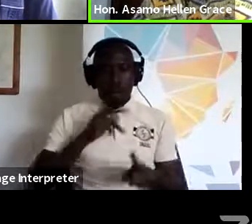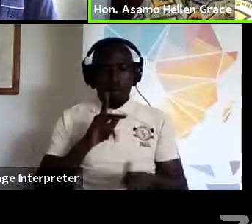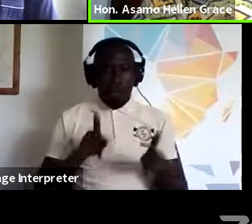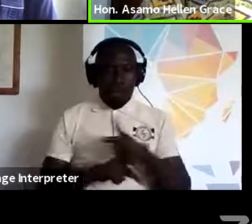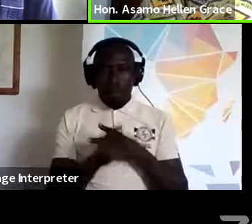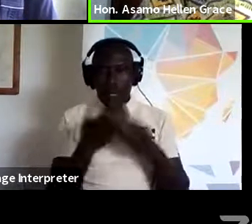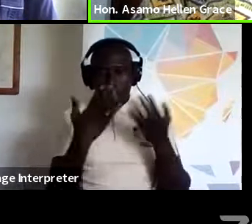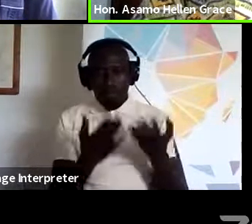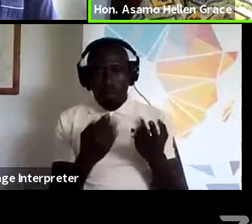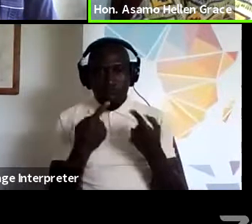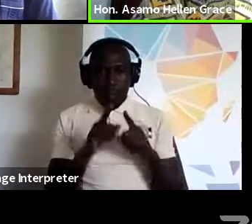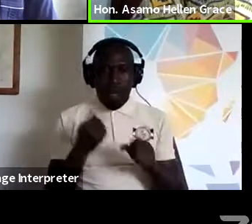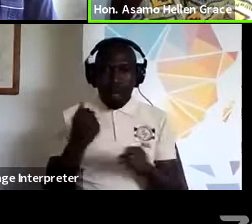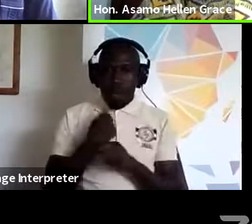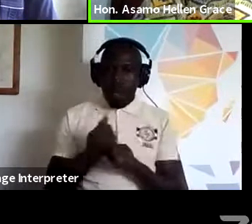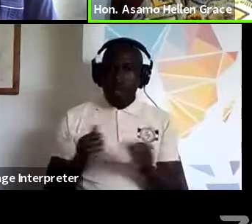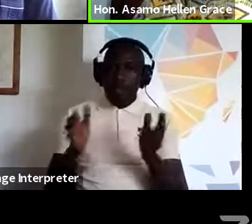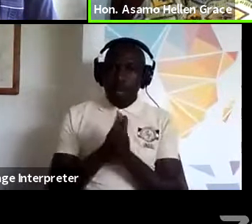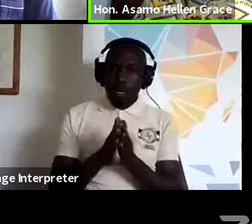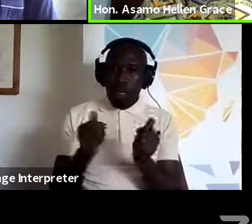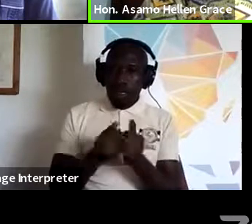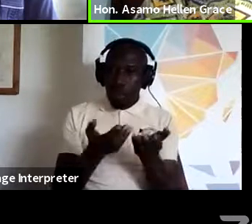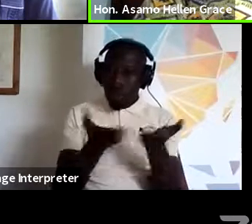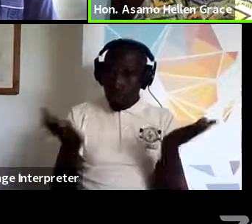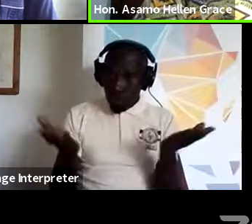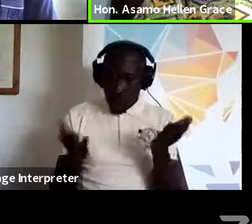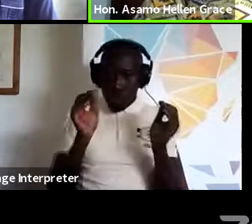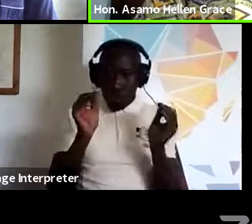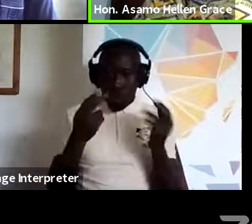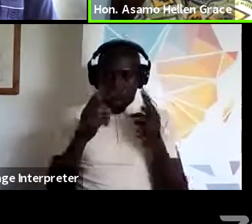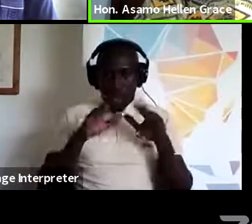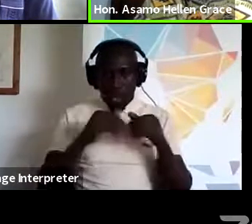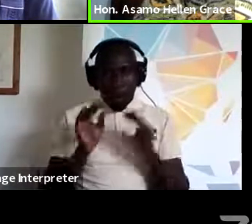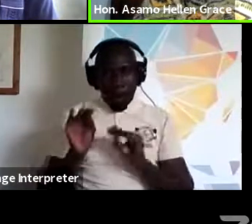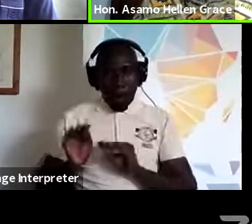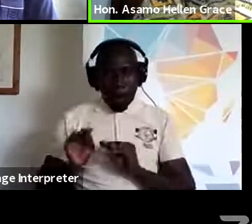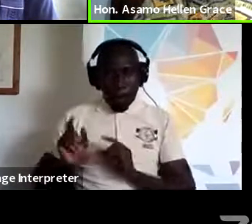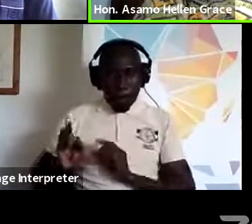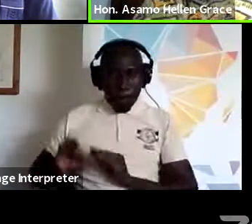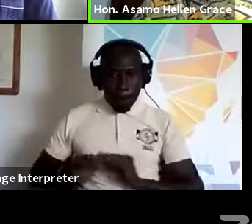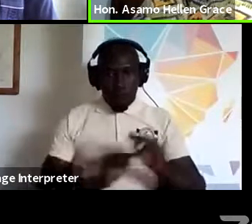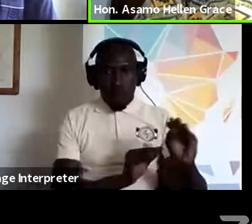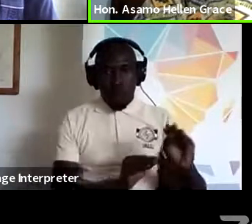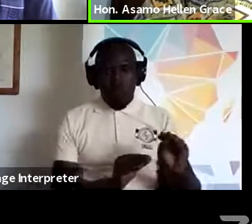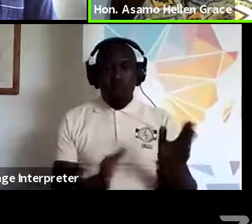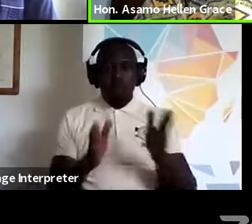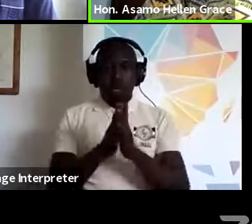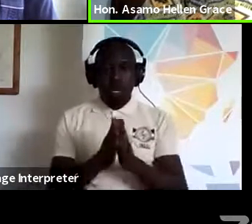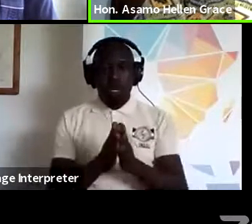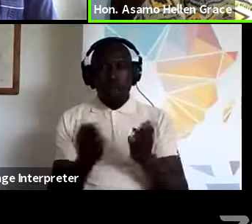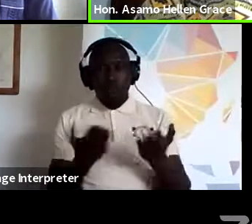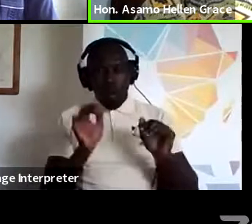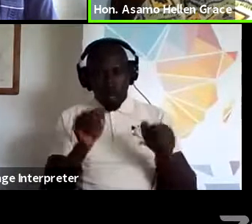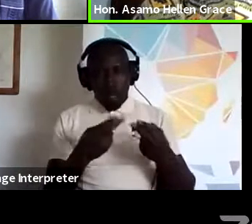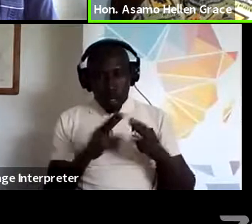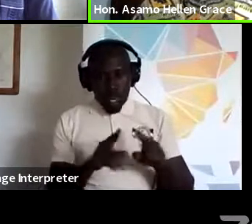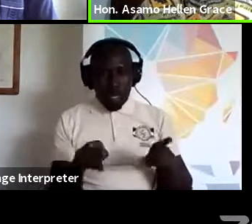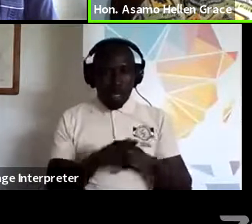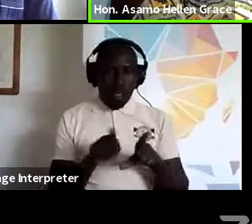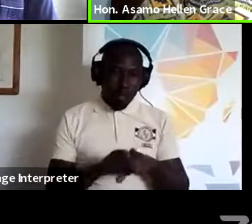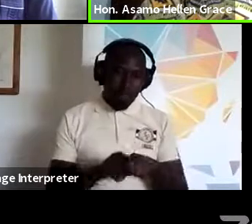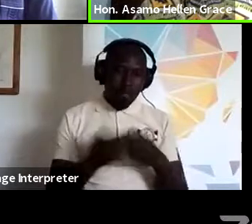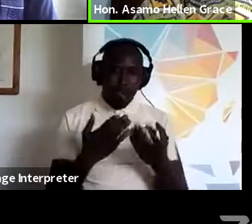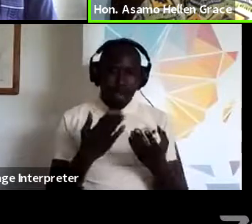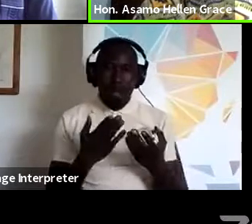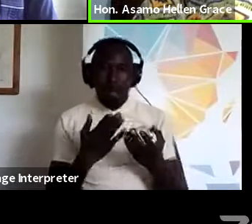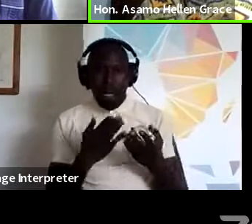disabilities. But working together with you, we shall see how we can move together. But I think that is where we can stand as a parting shots.